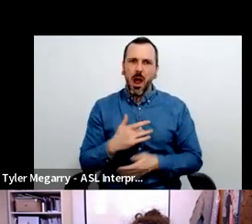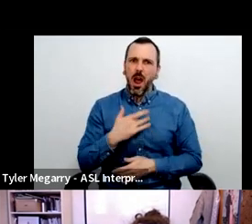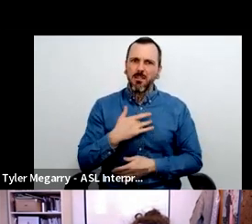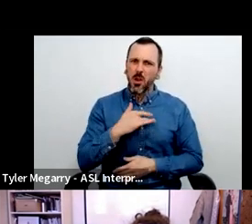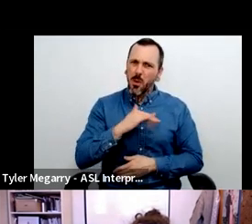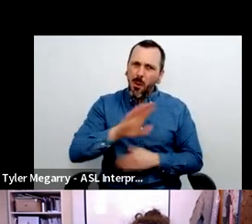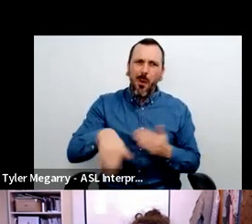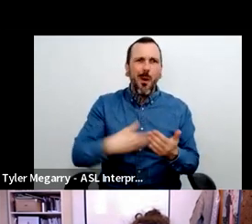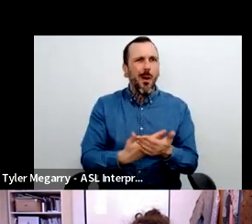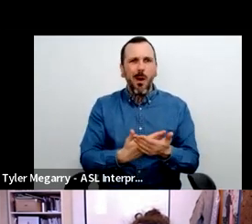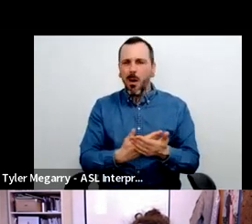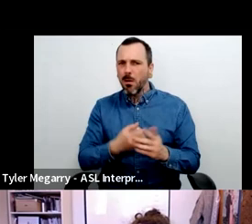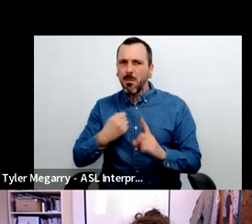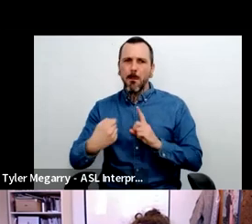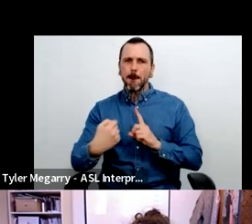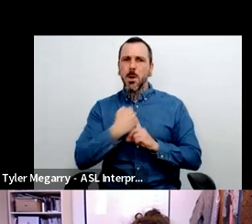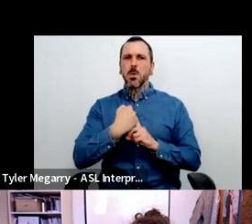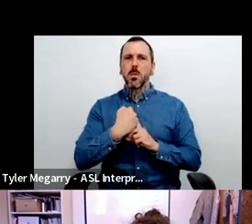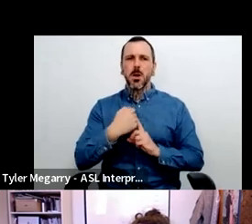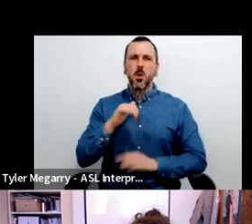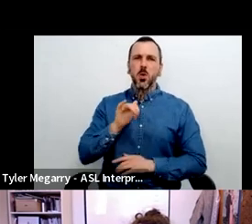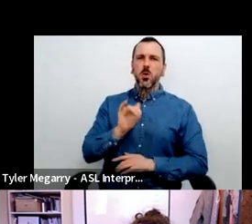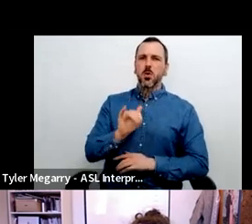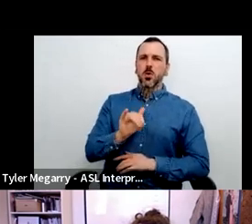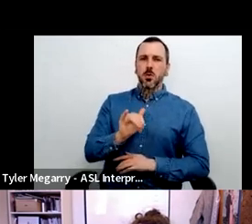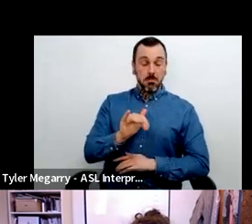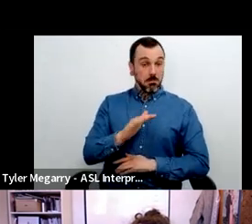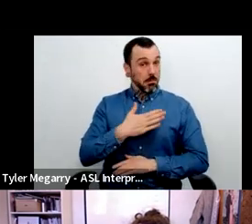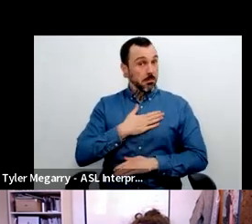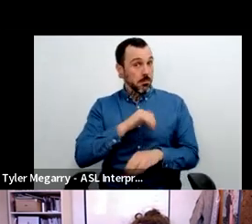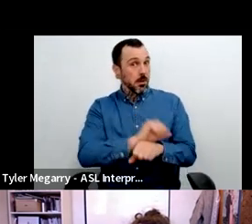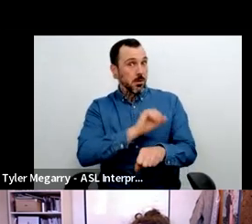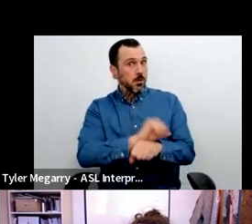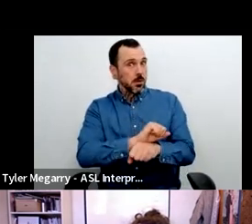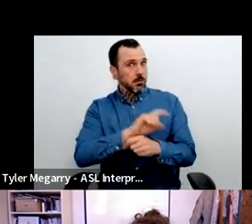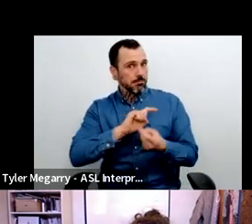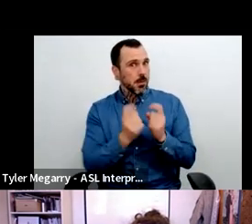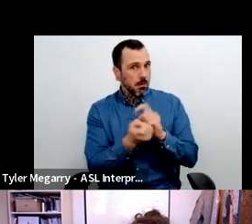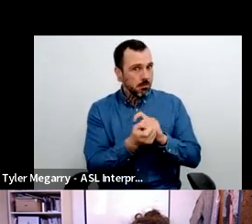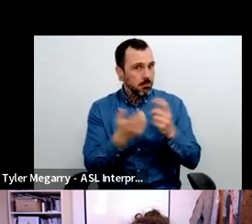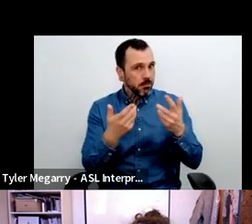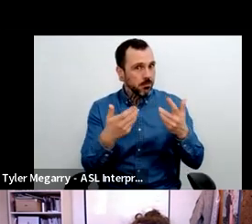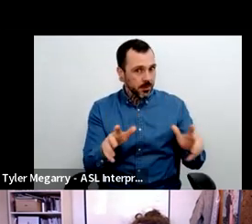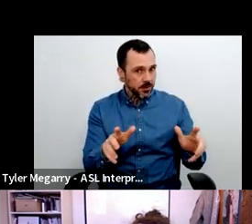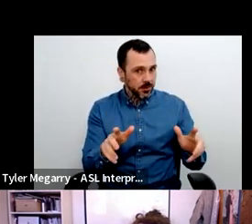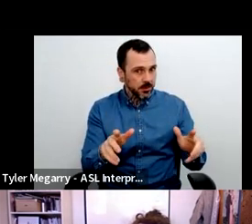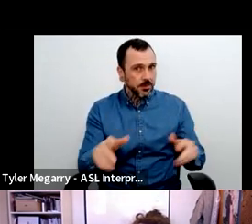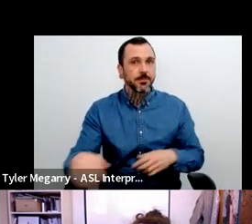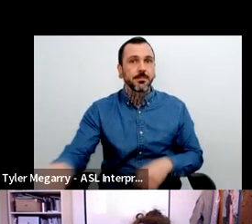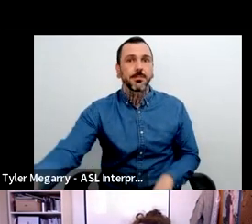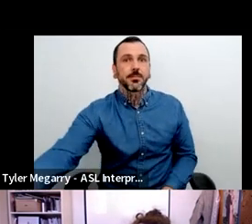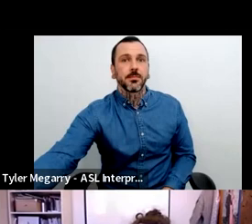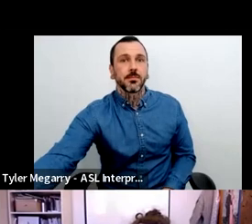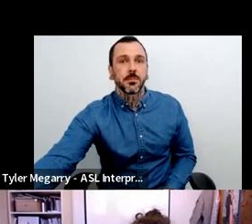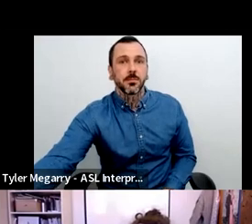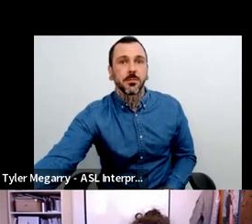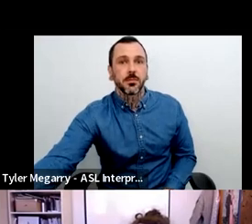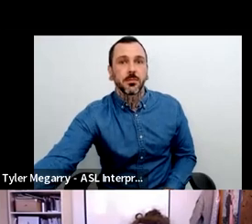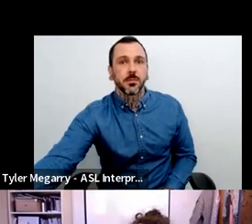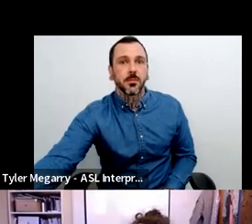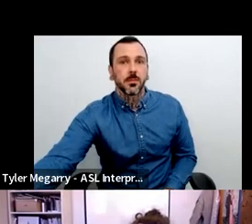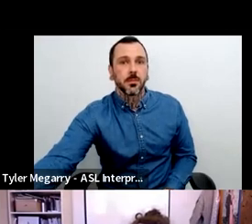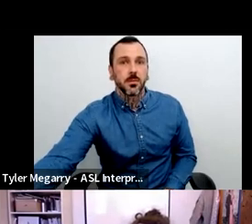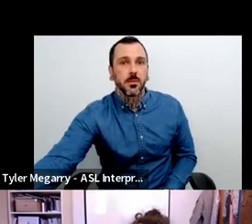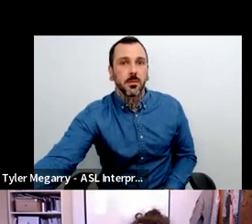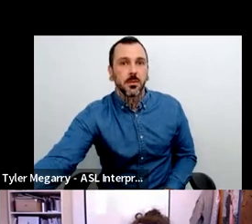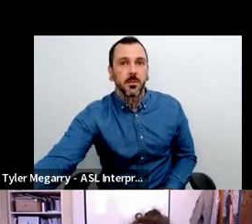In my work, it has. And I know that the people I speak to in live performance have